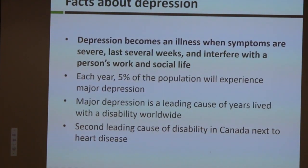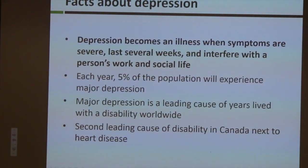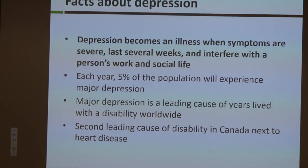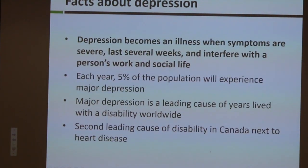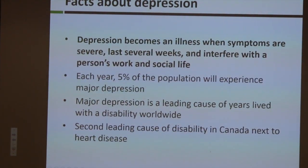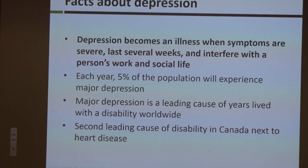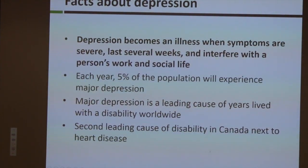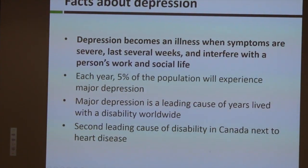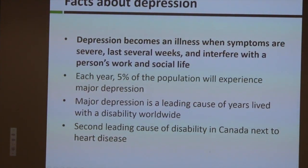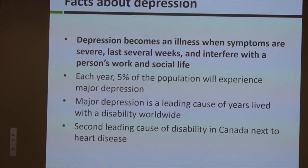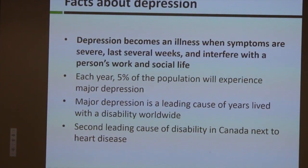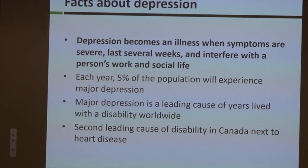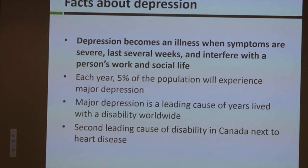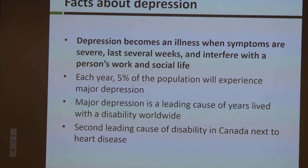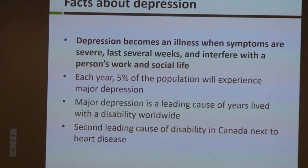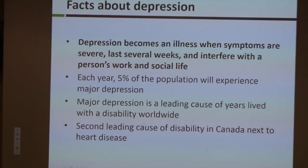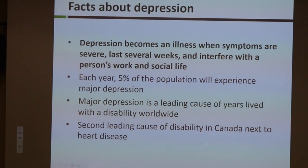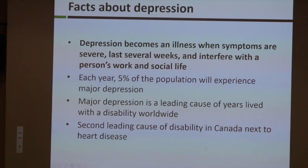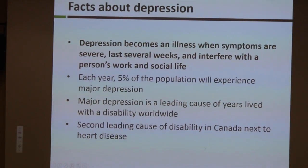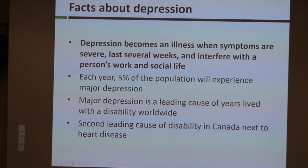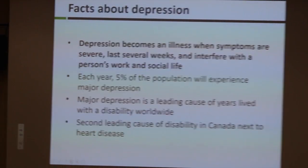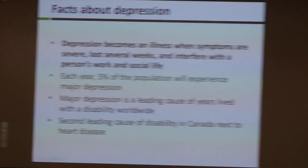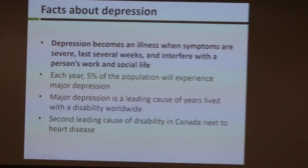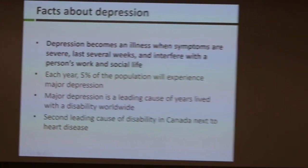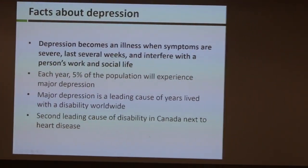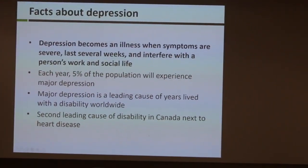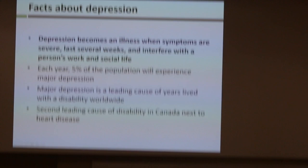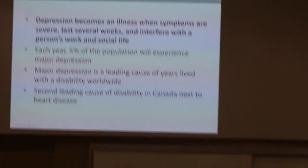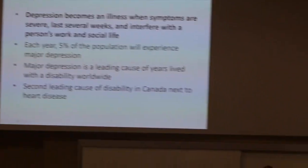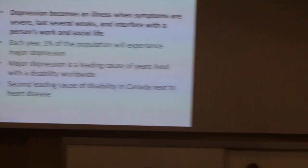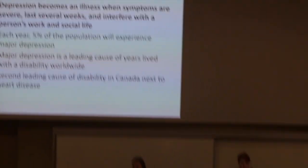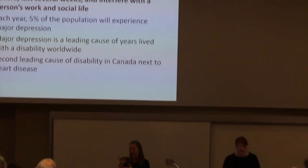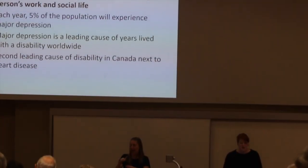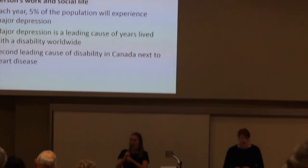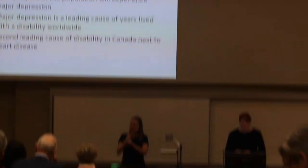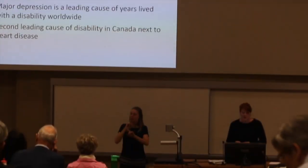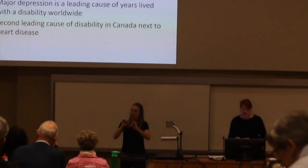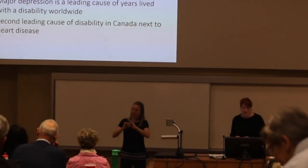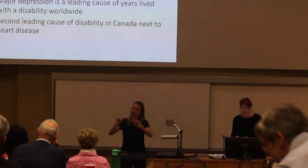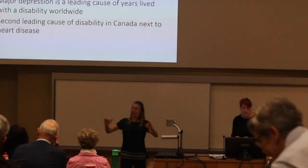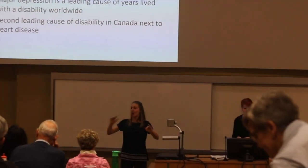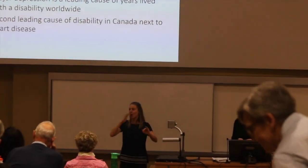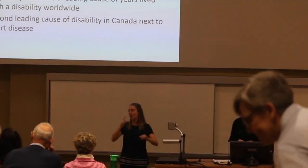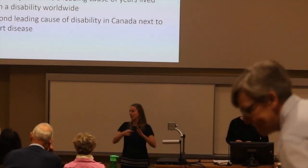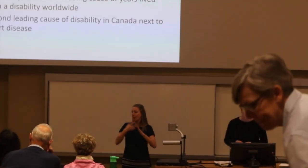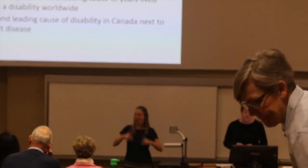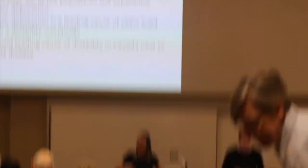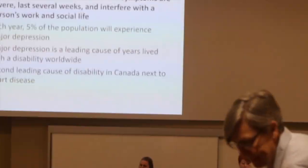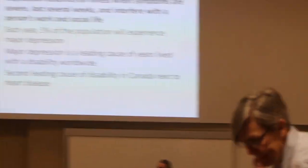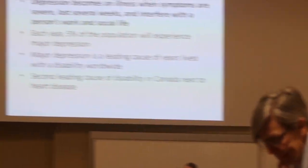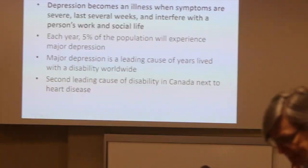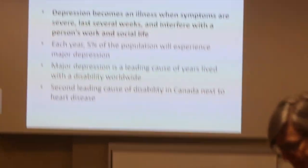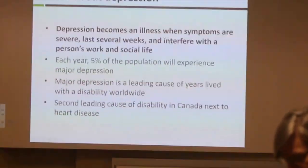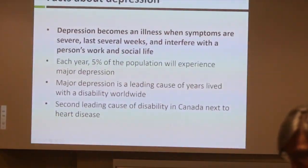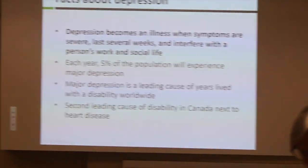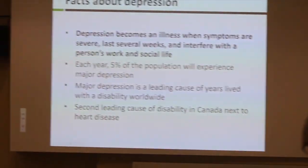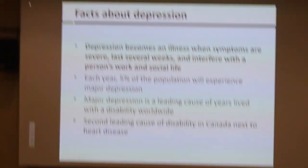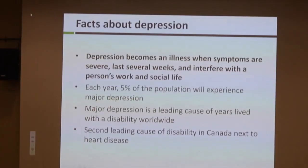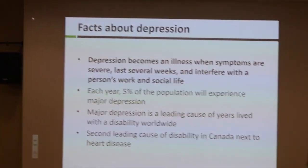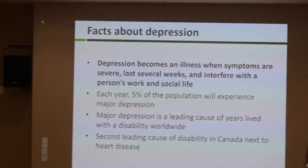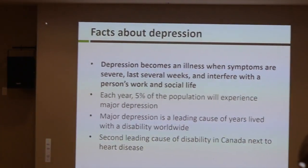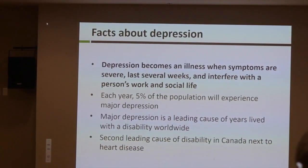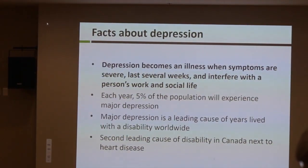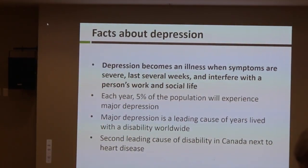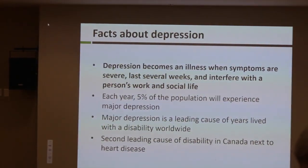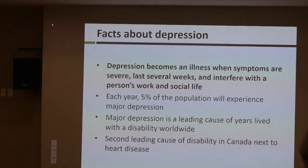for a minimum of 2 weeks. Again, that helps us to tease it apart from life's ups and downs. About 5% of the population